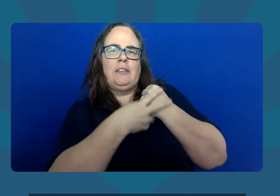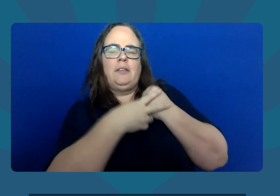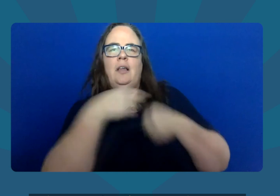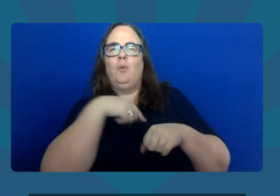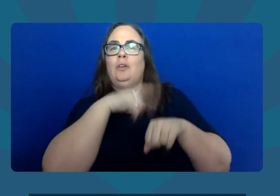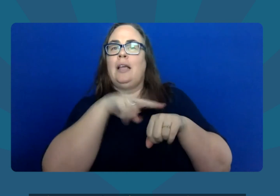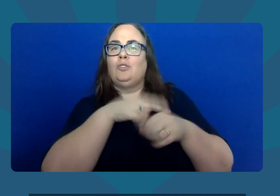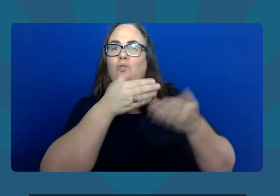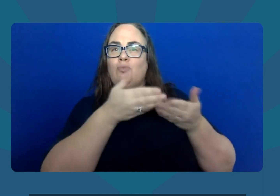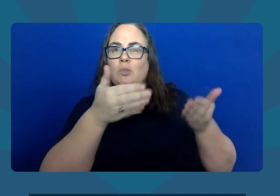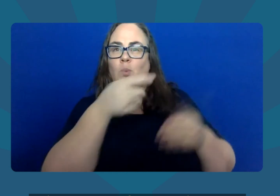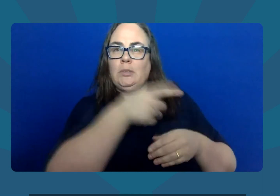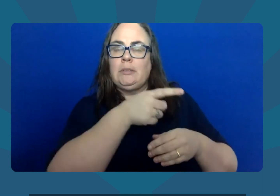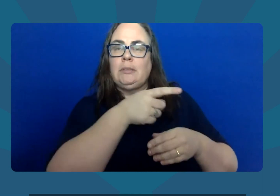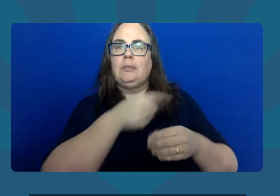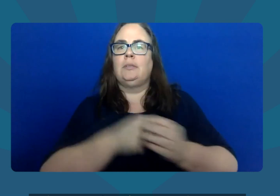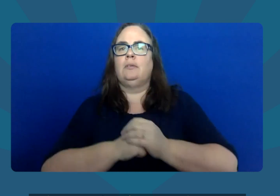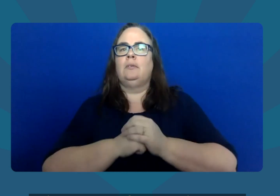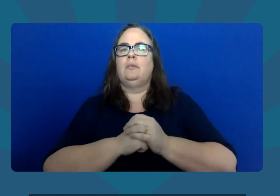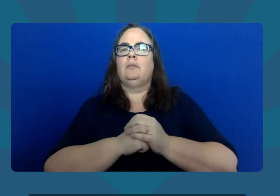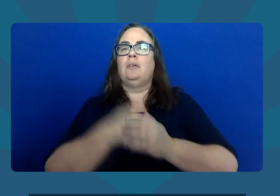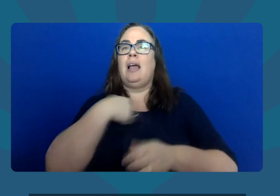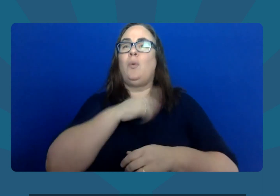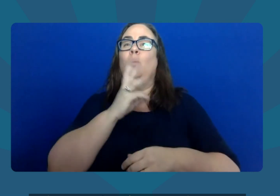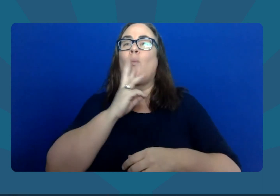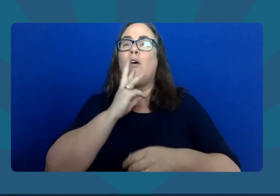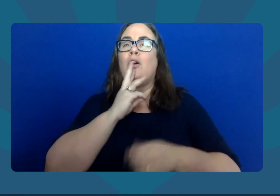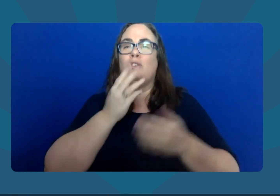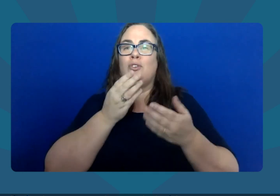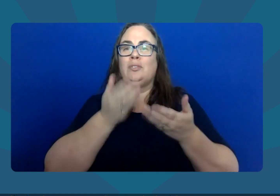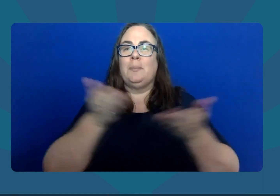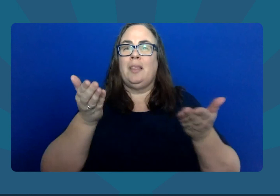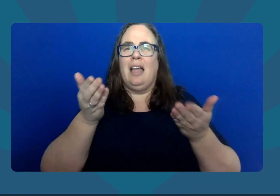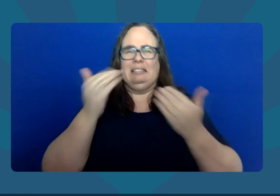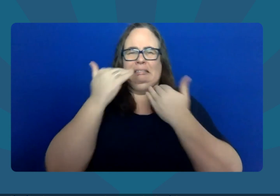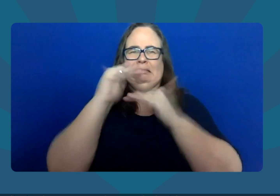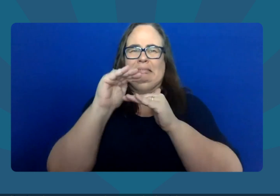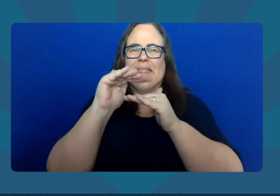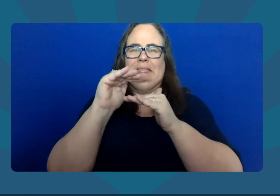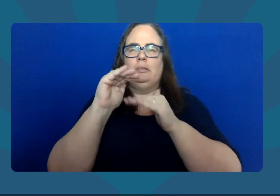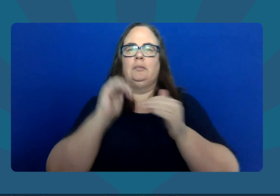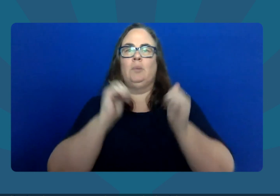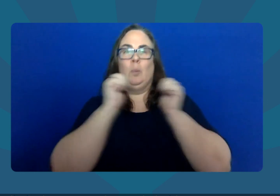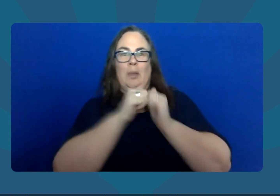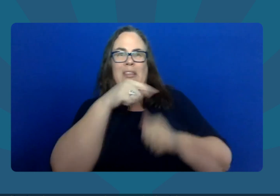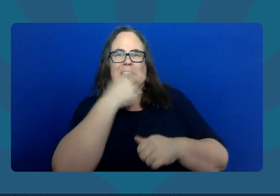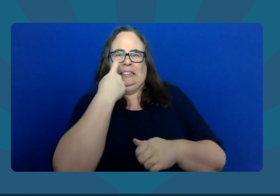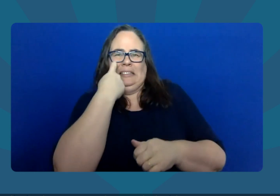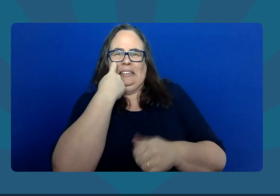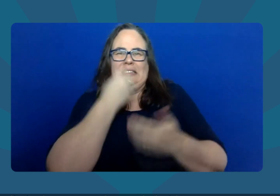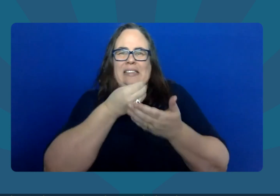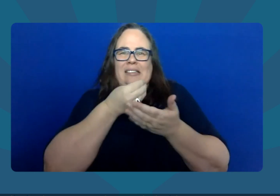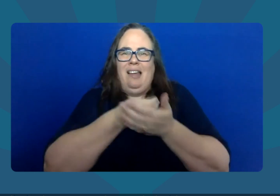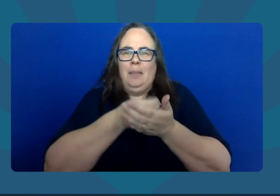and conservation of our natural resources. Our limited water supply, coupled with